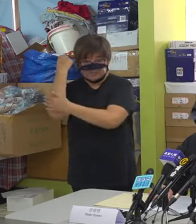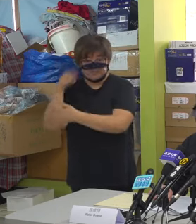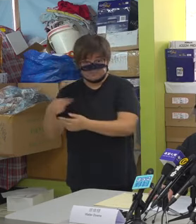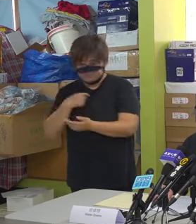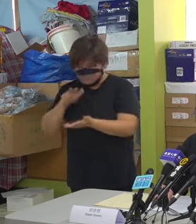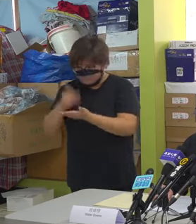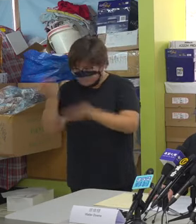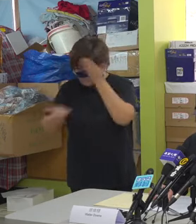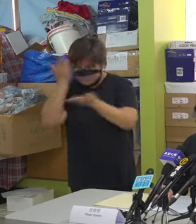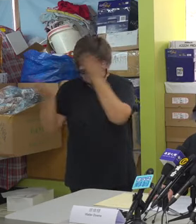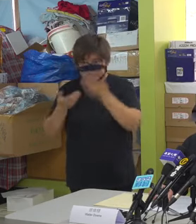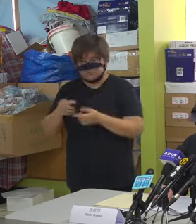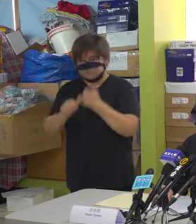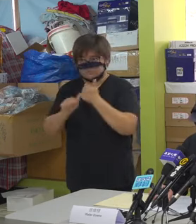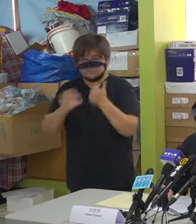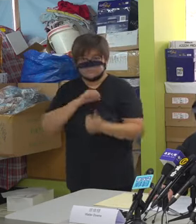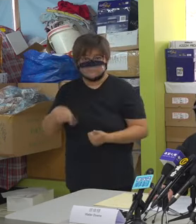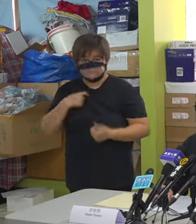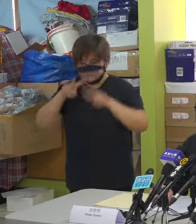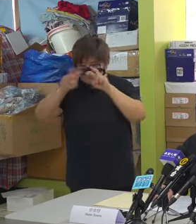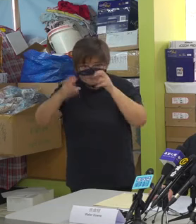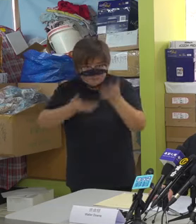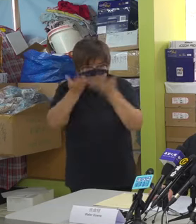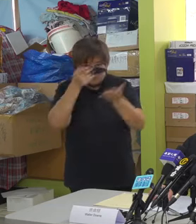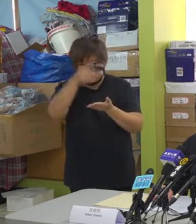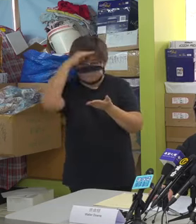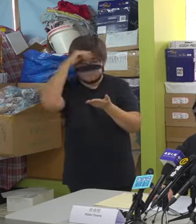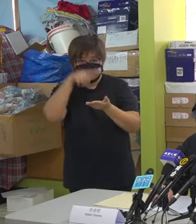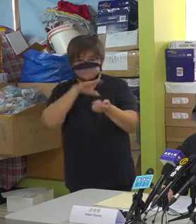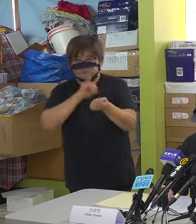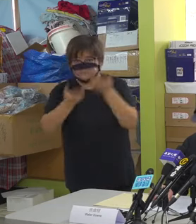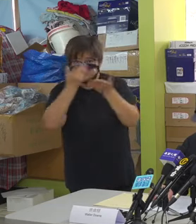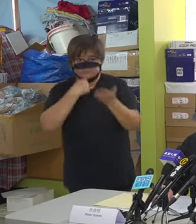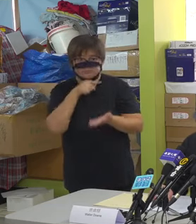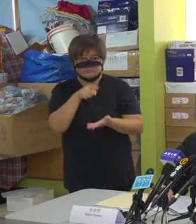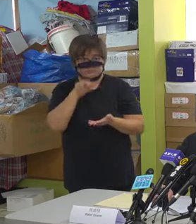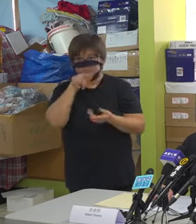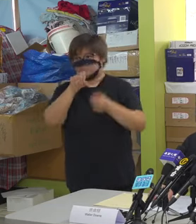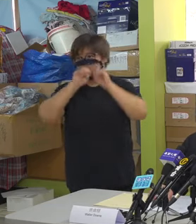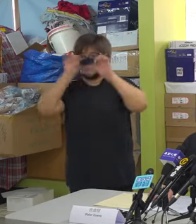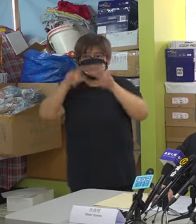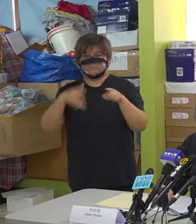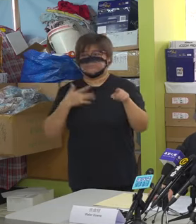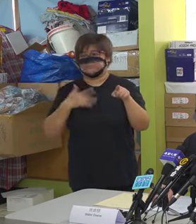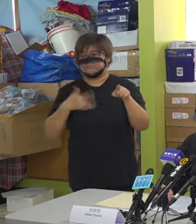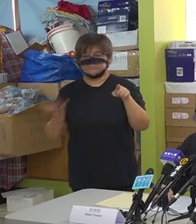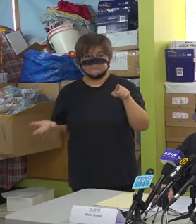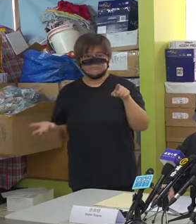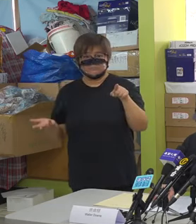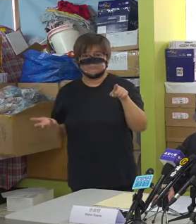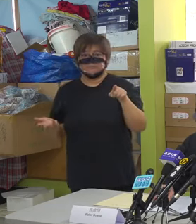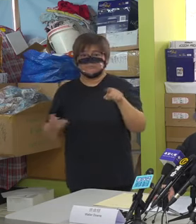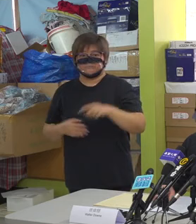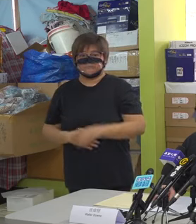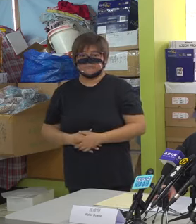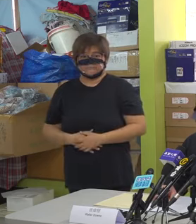investigation on the Hong Kong police force. This has not been delivered. The Independent Police Complaints